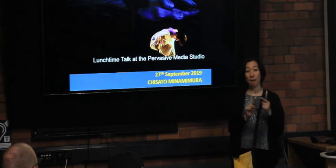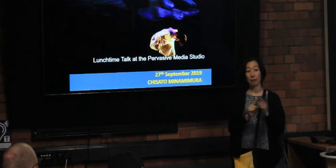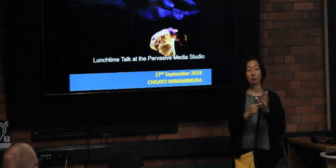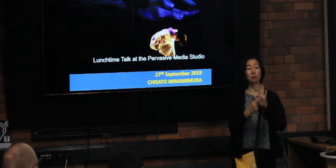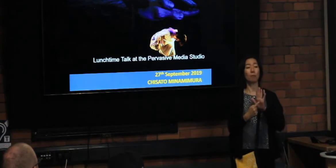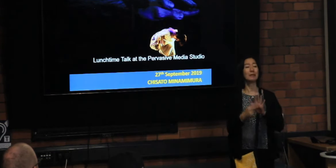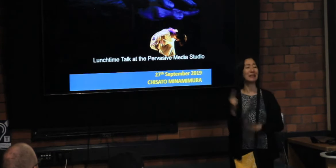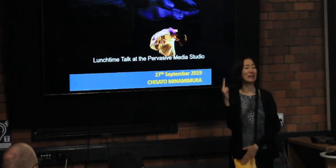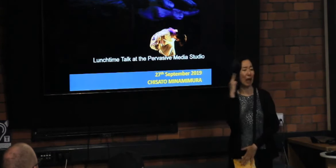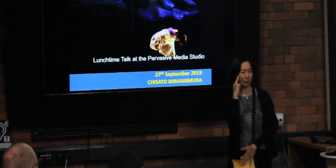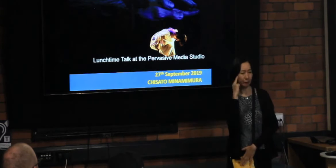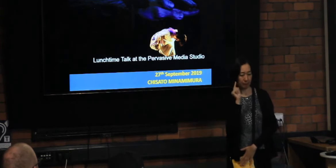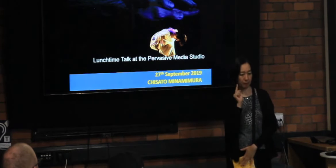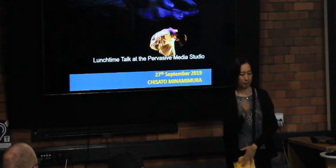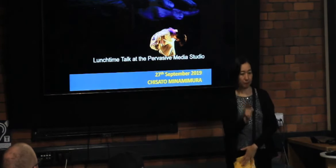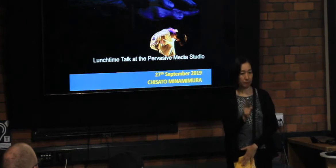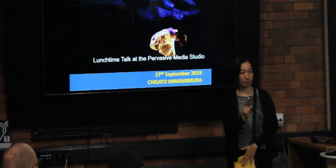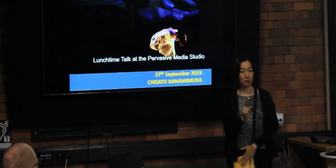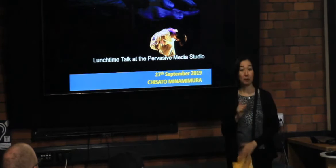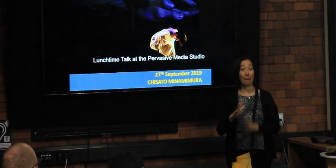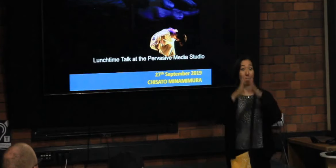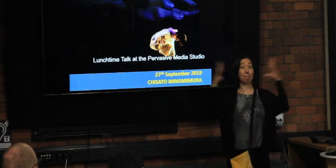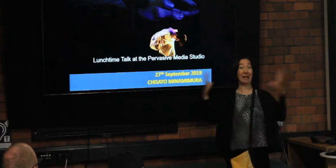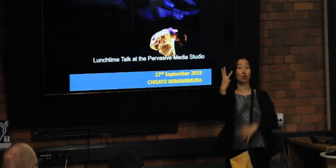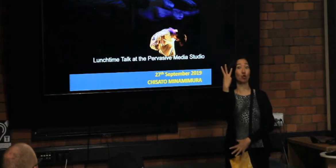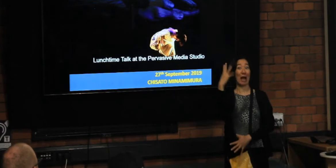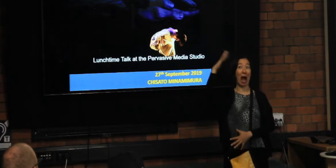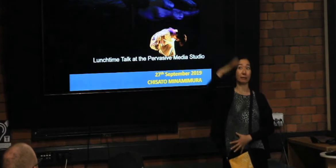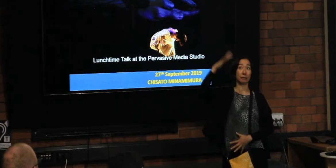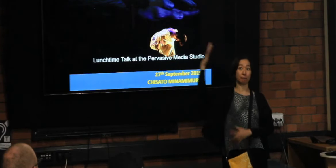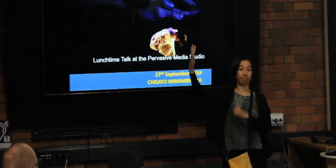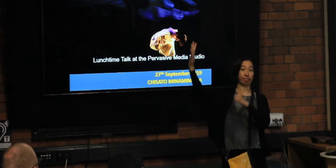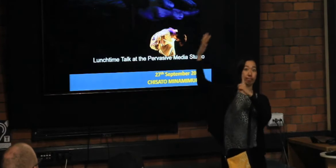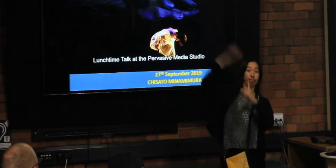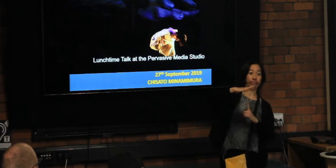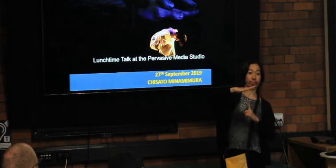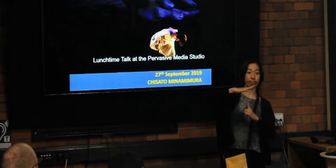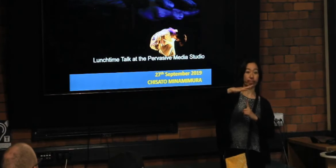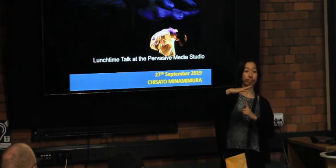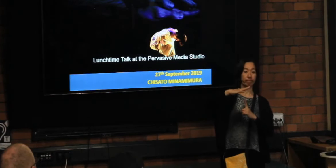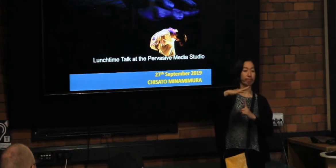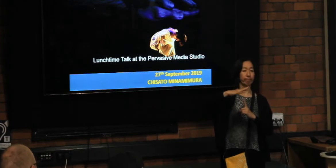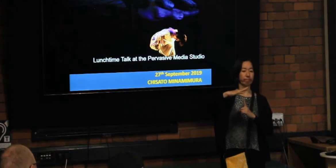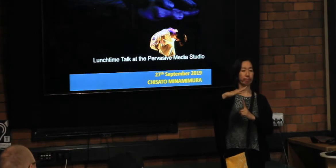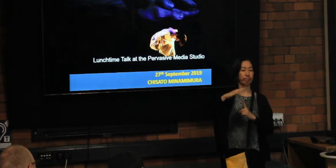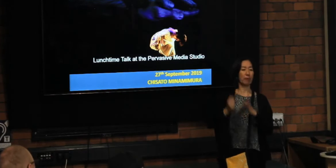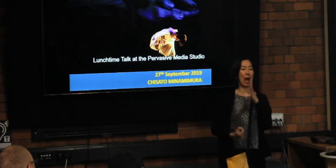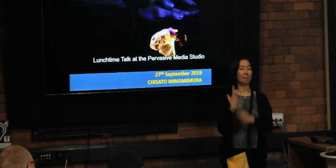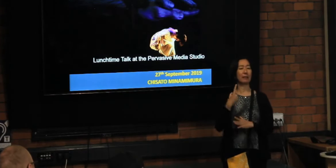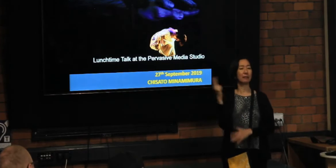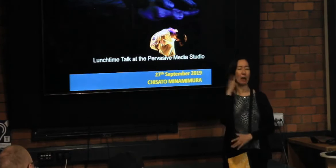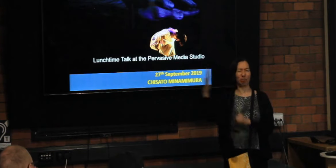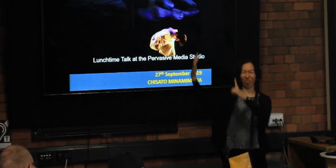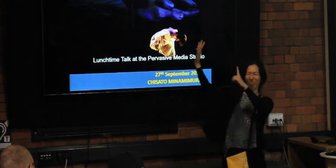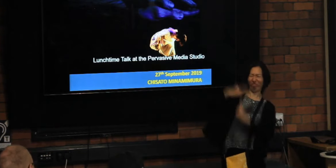This is me, myself, a deaf artist. and there are three hands,